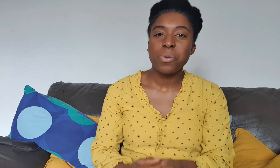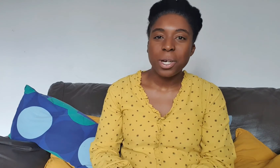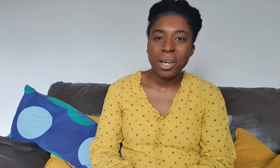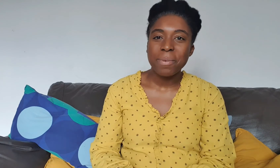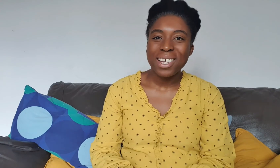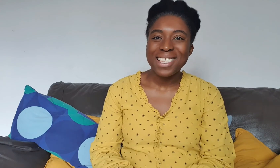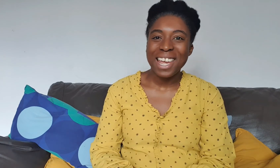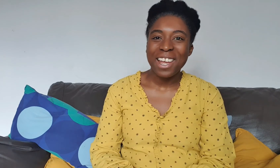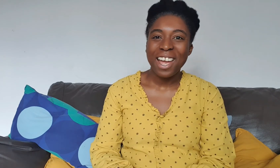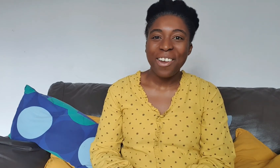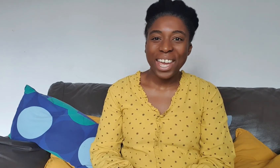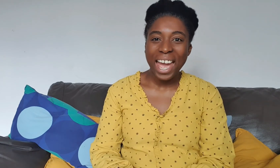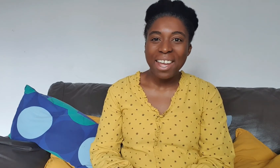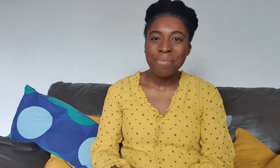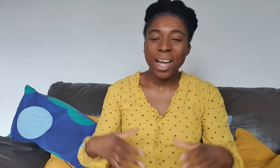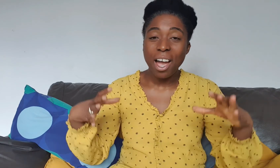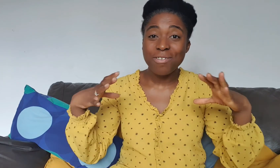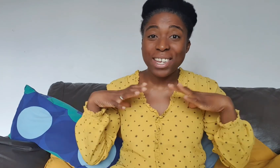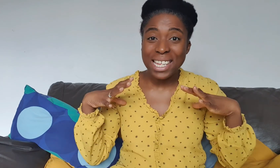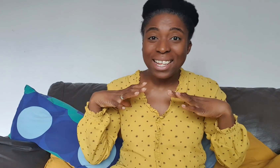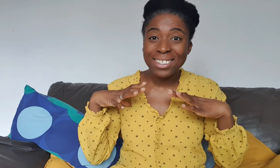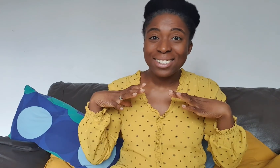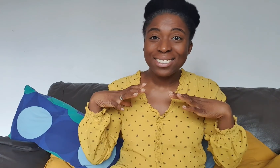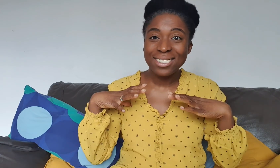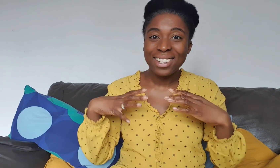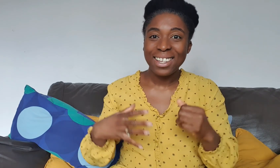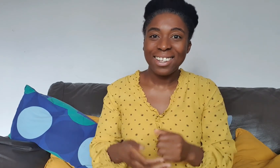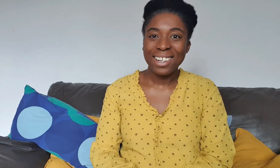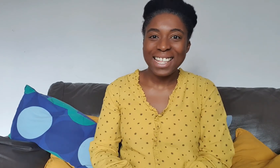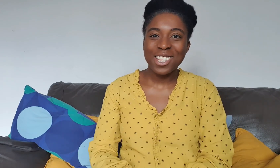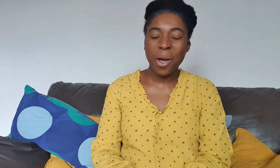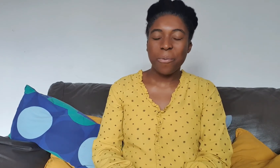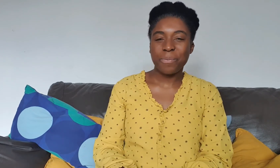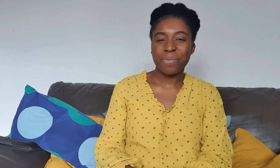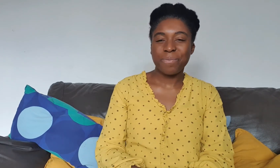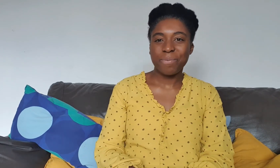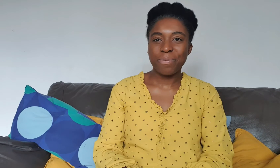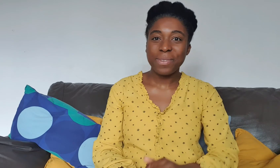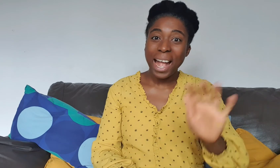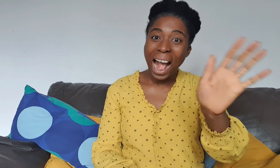I'm asking. Okay? Are you ready? Let's go.